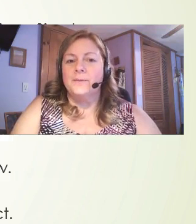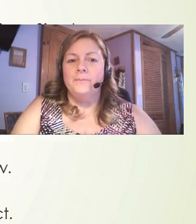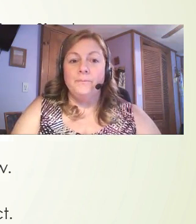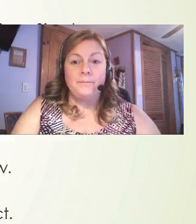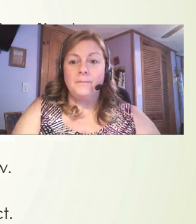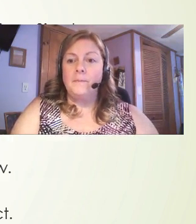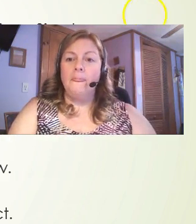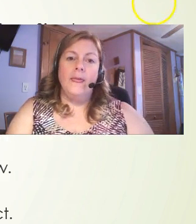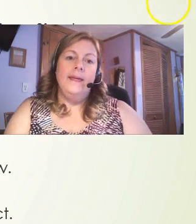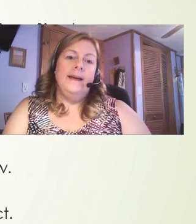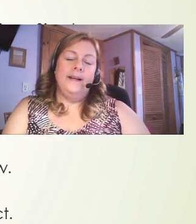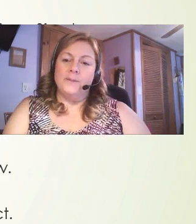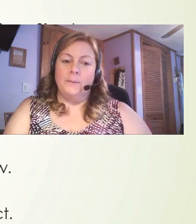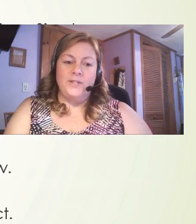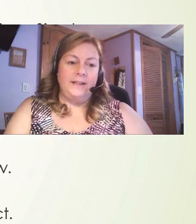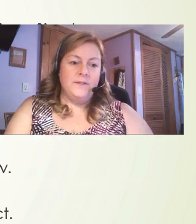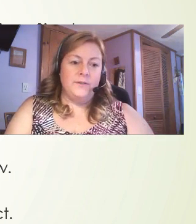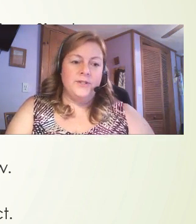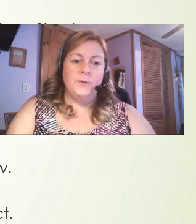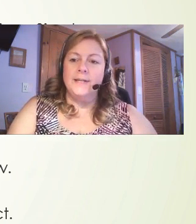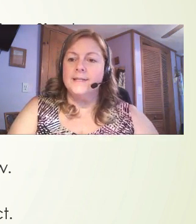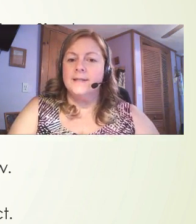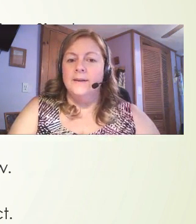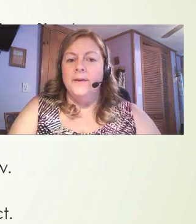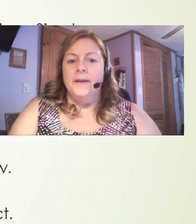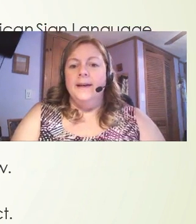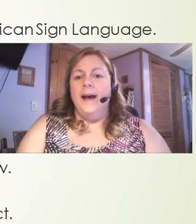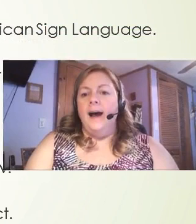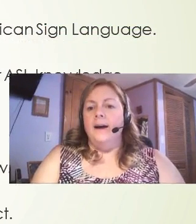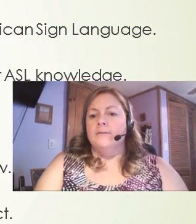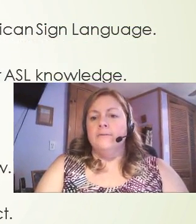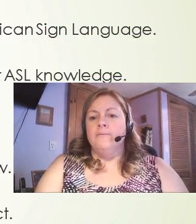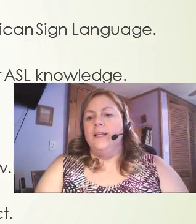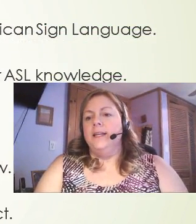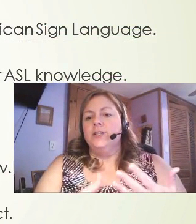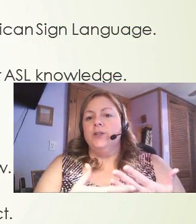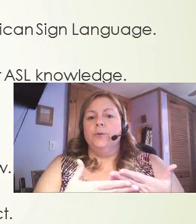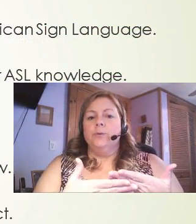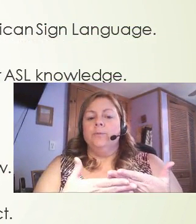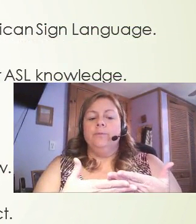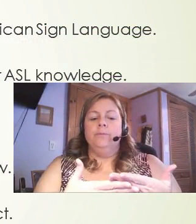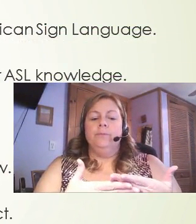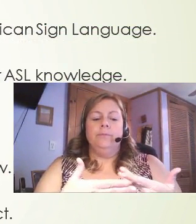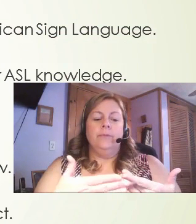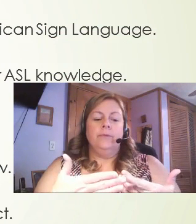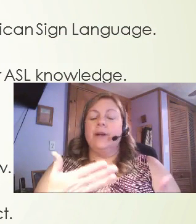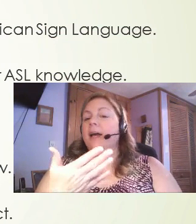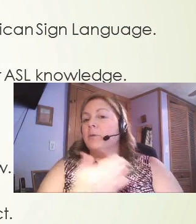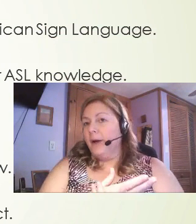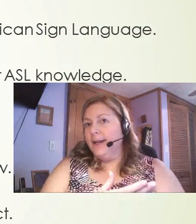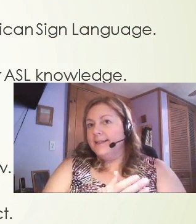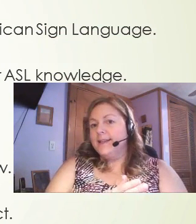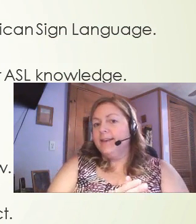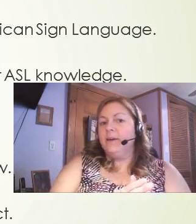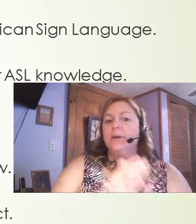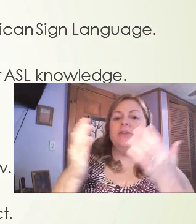language. Here's some objectives for students. They need to learn how to